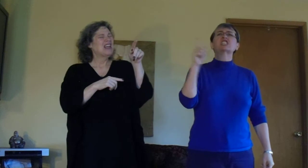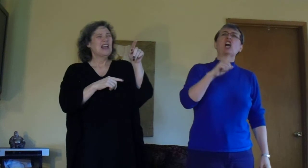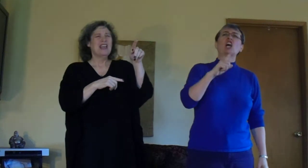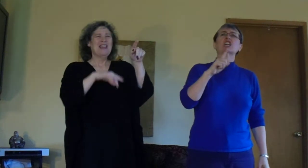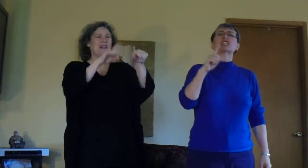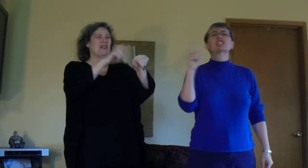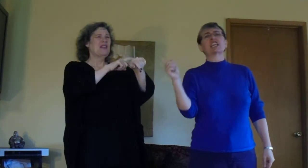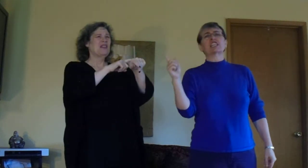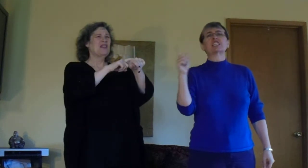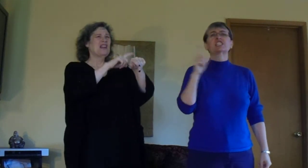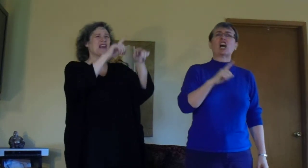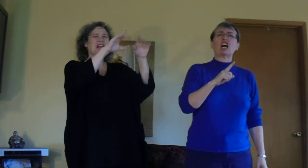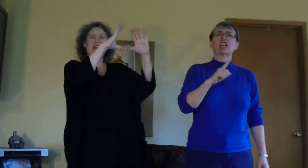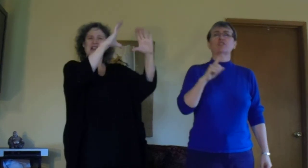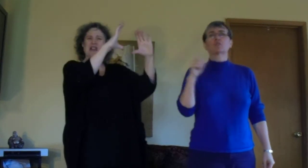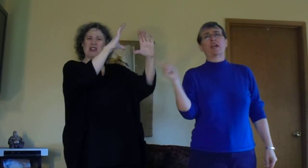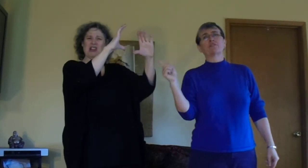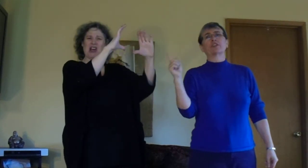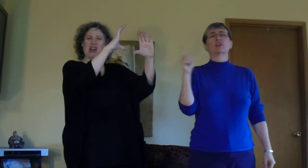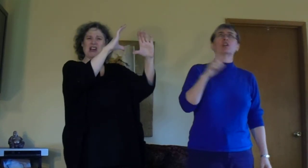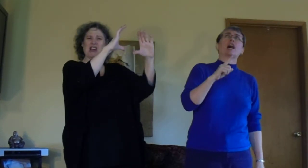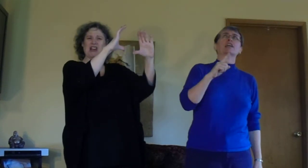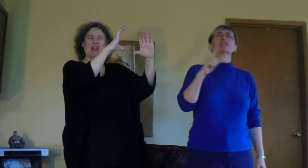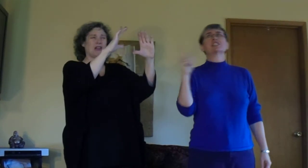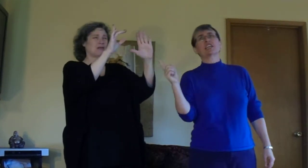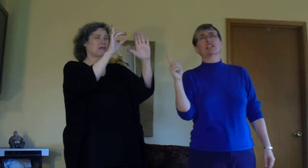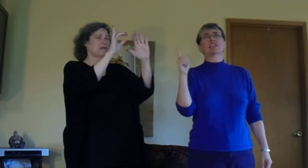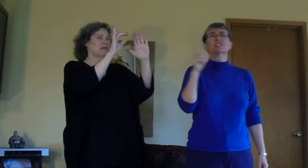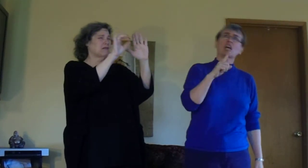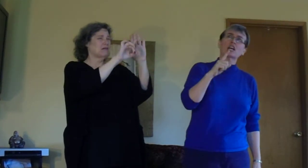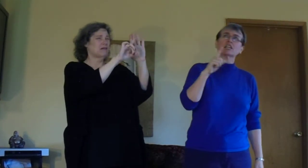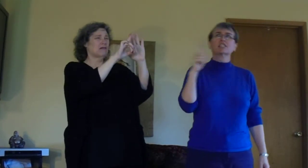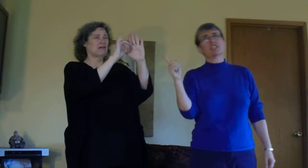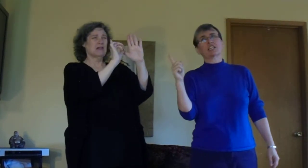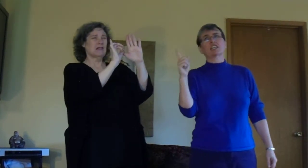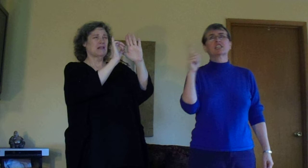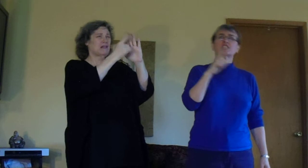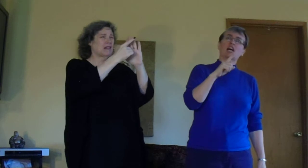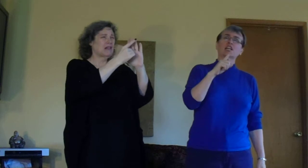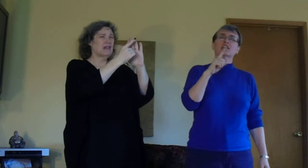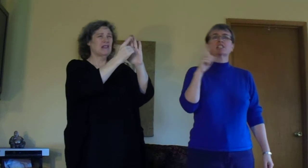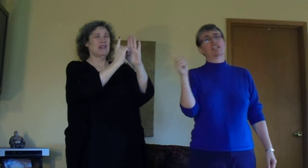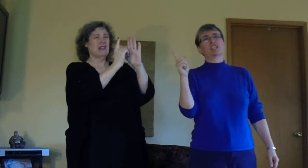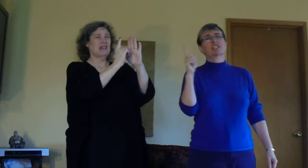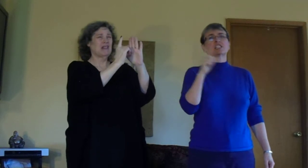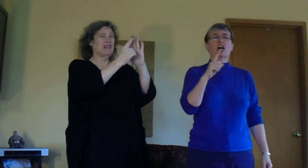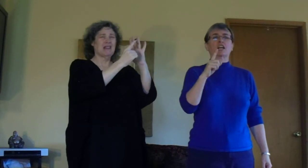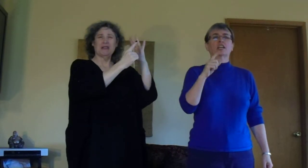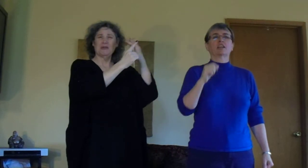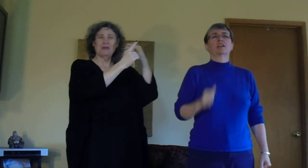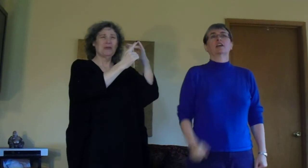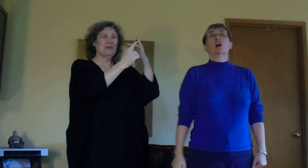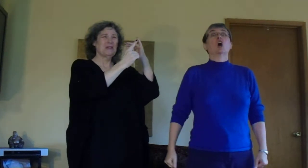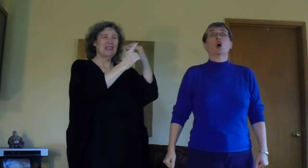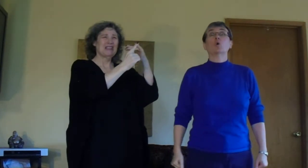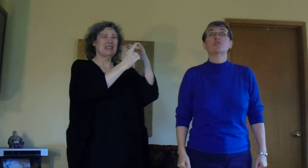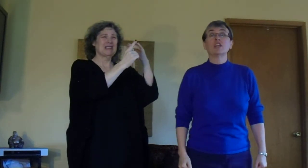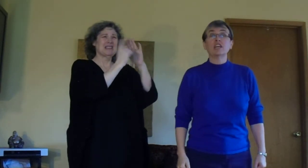tick-tock, tick-tock of the grandfather clock. Tick-tock, tick-tock, tick-tock. Oh,